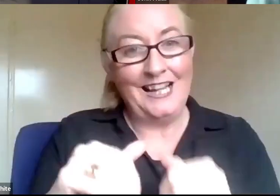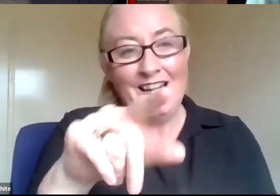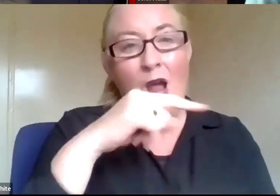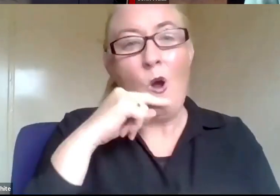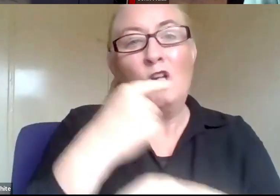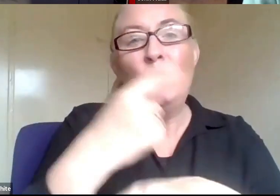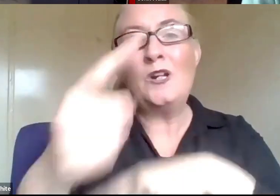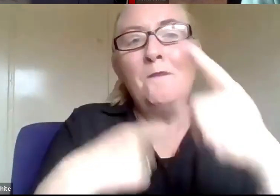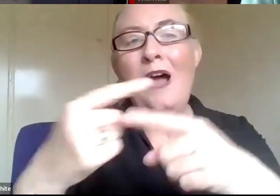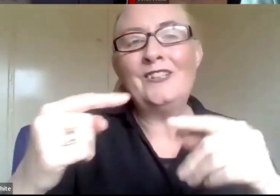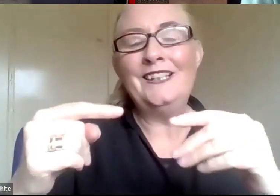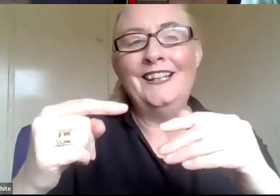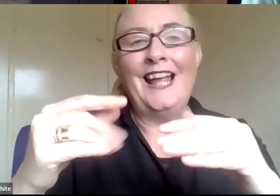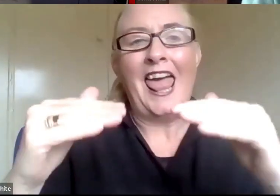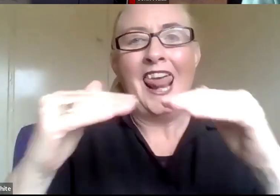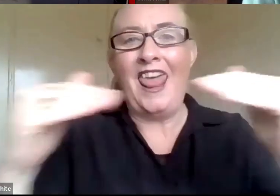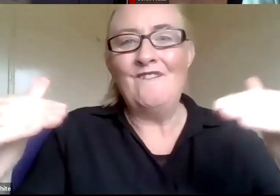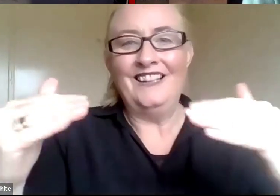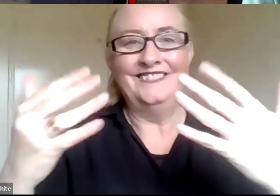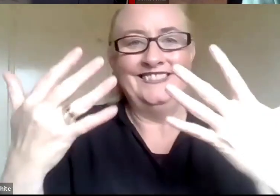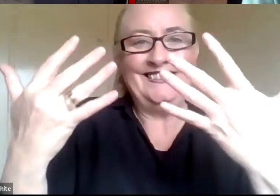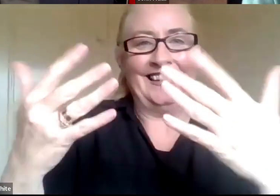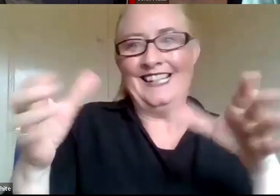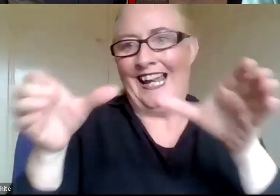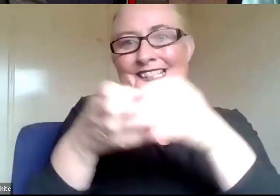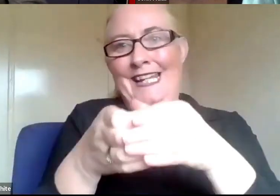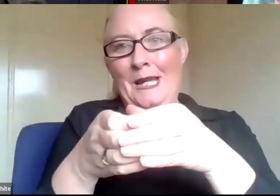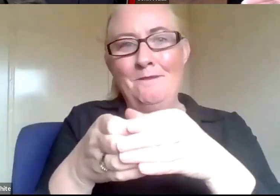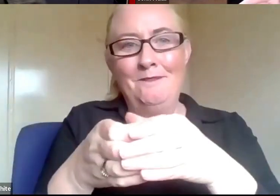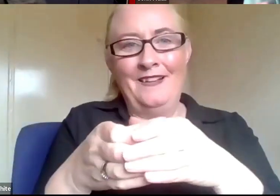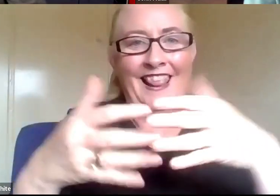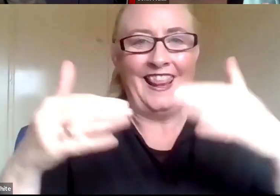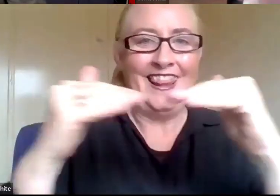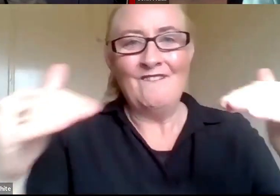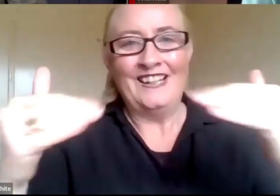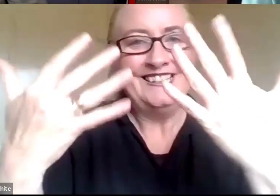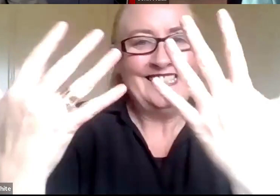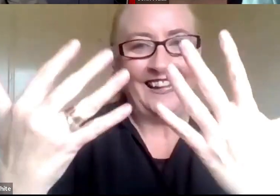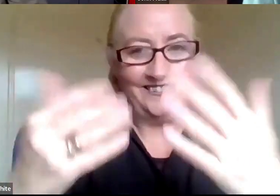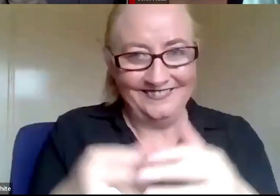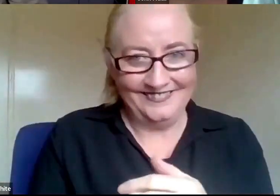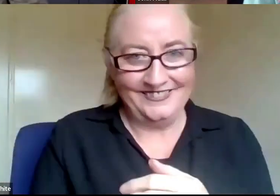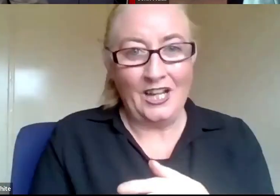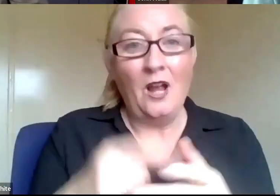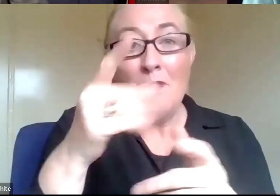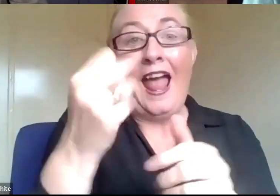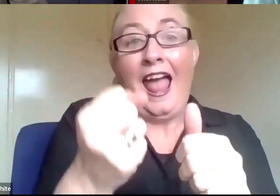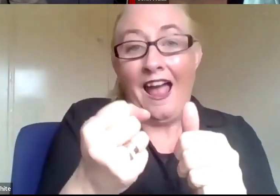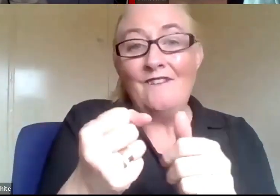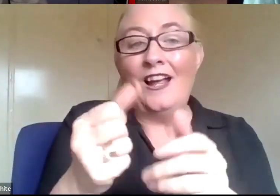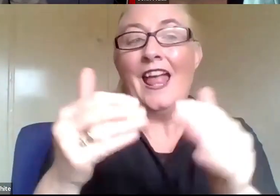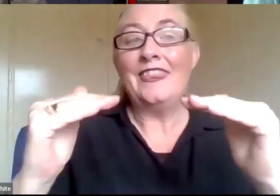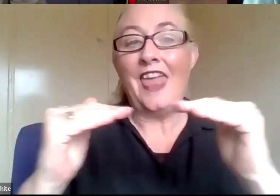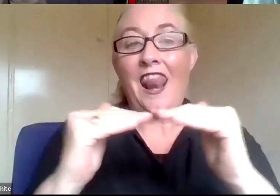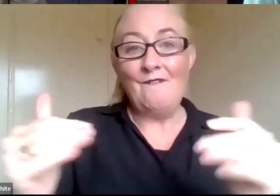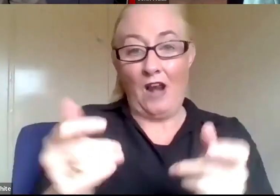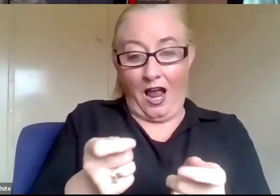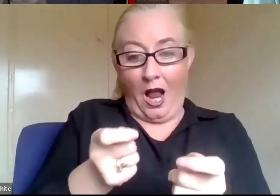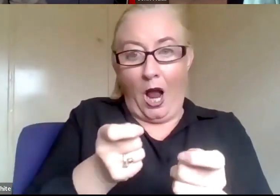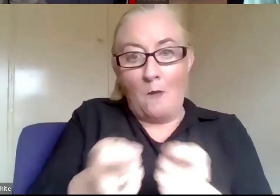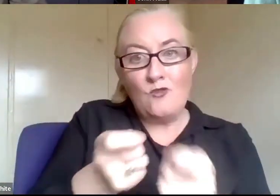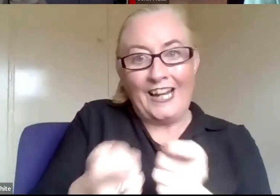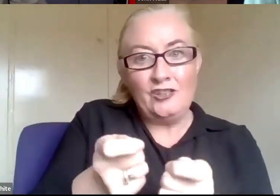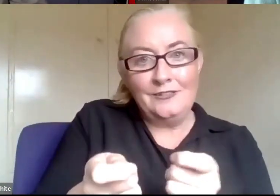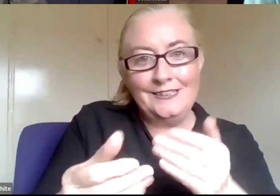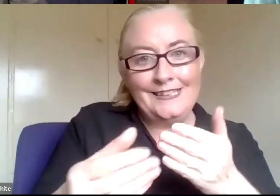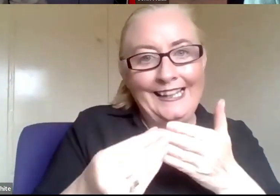12 people. There's also level of the operational leader who's leading or part